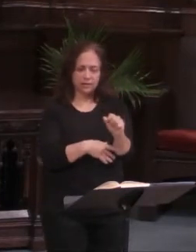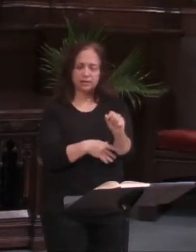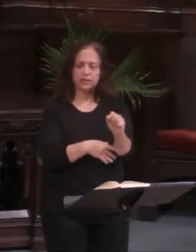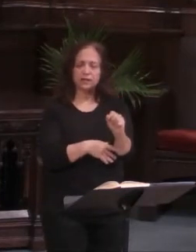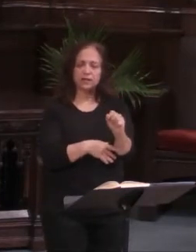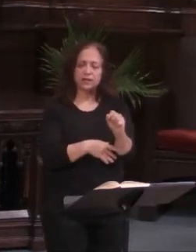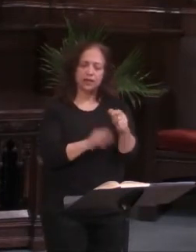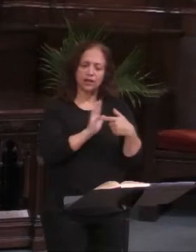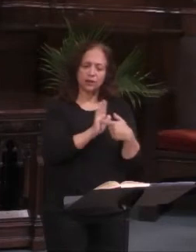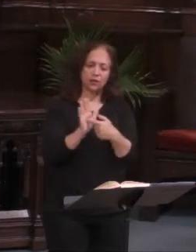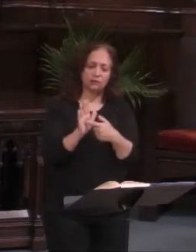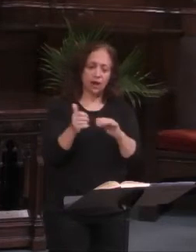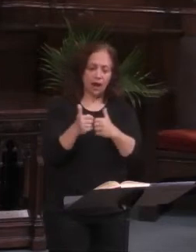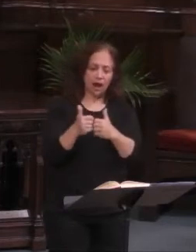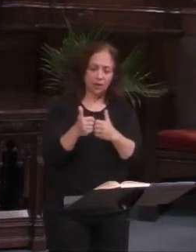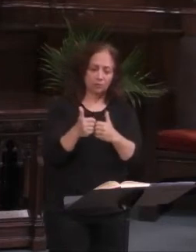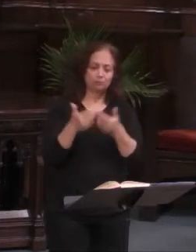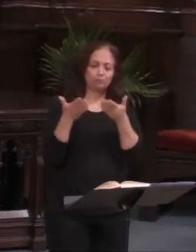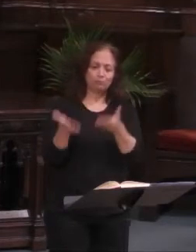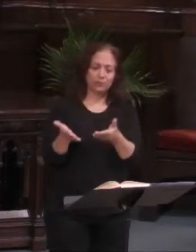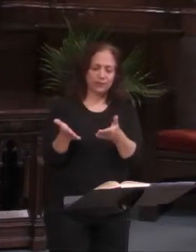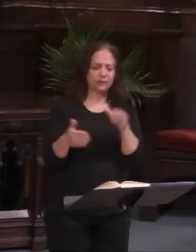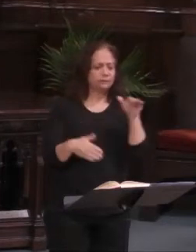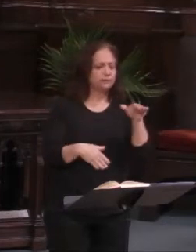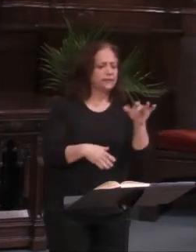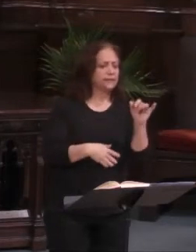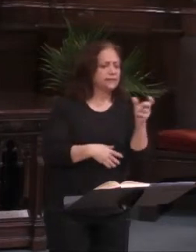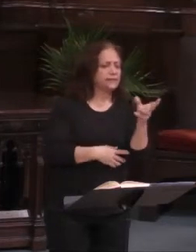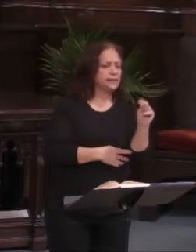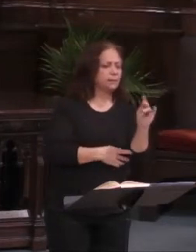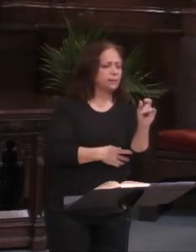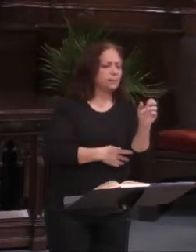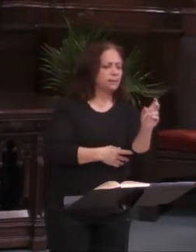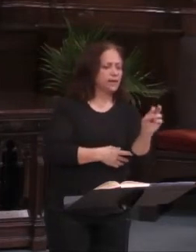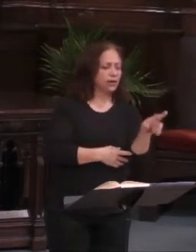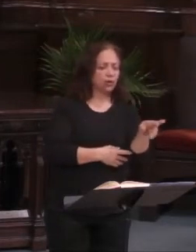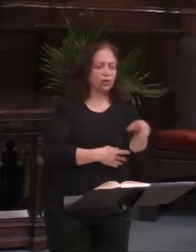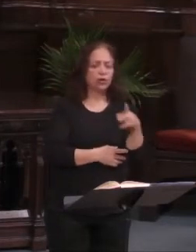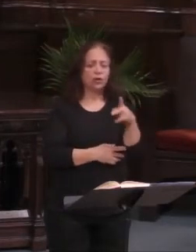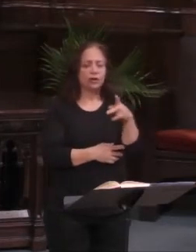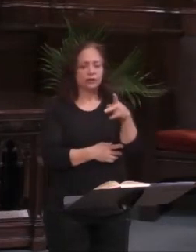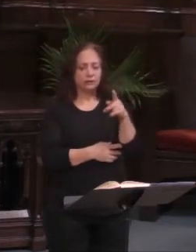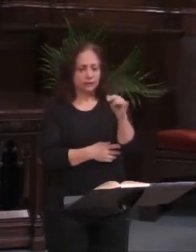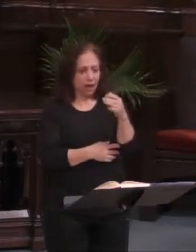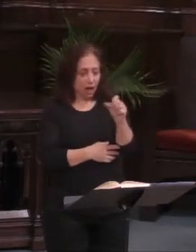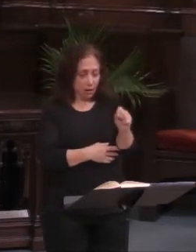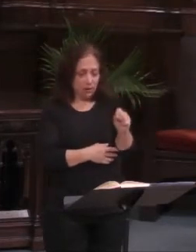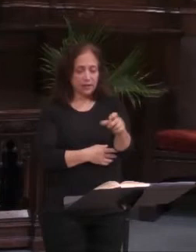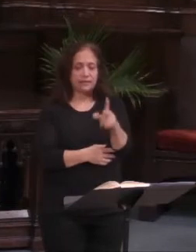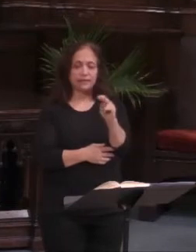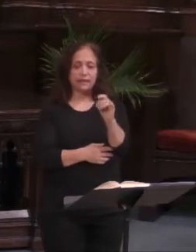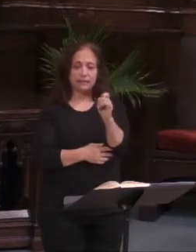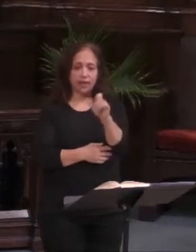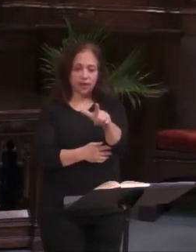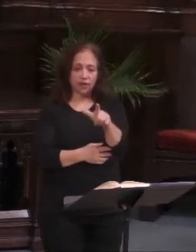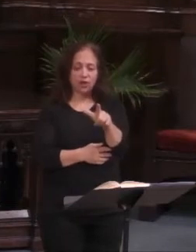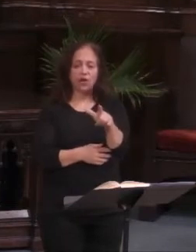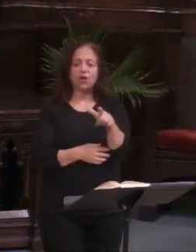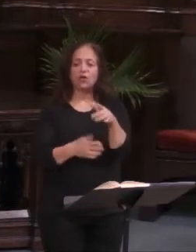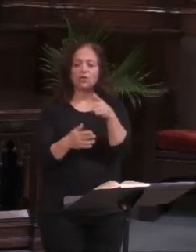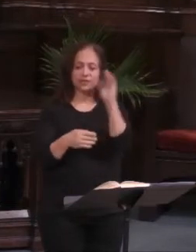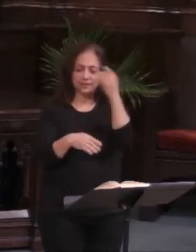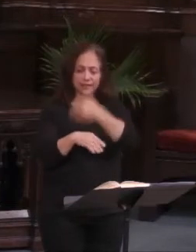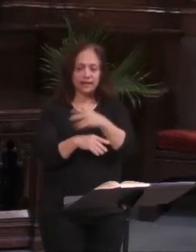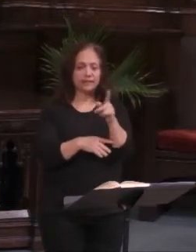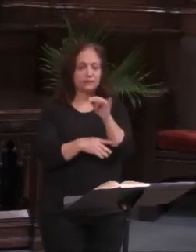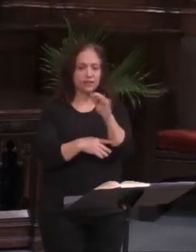himself in this way: Simon Peter, Thomas called the twin, Nathanael of Cana in Galilee, the sons